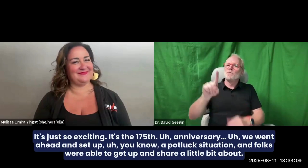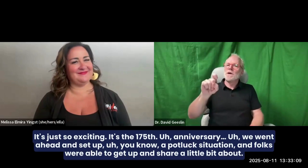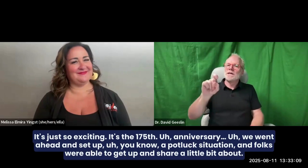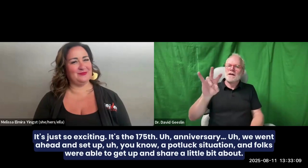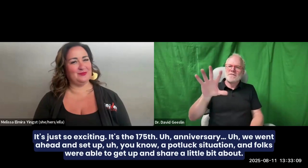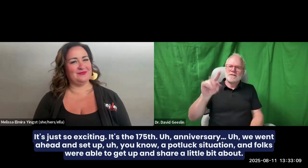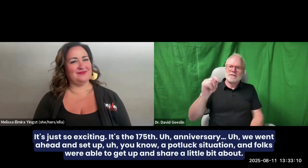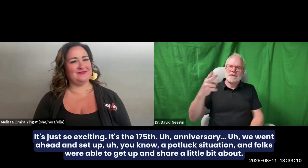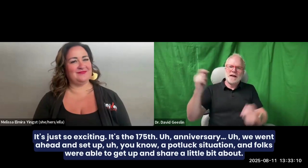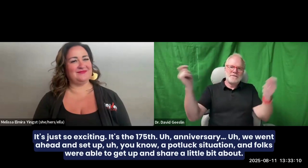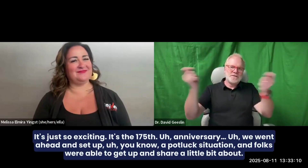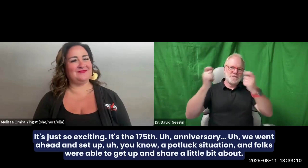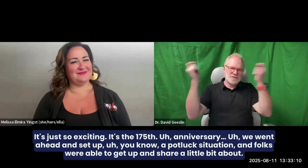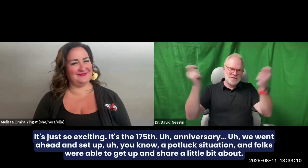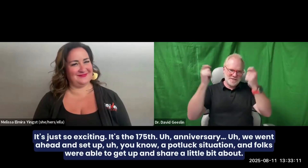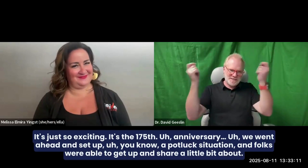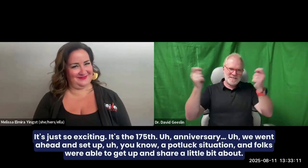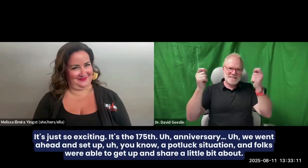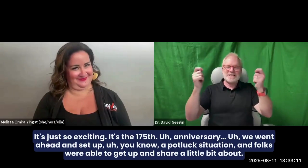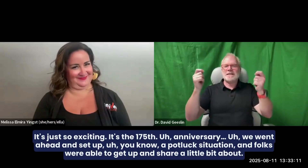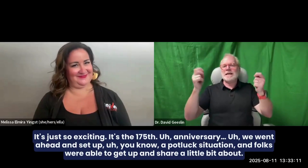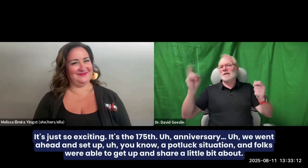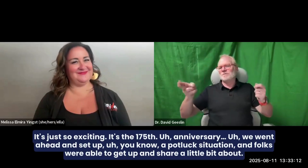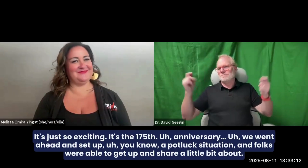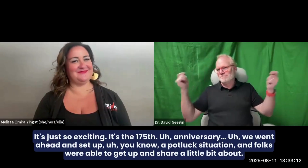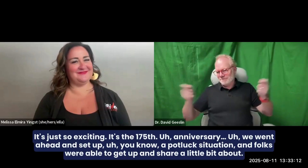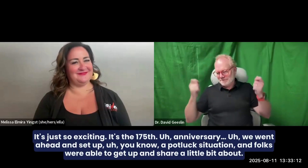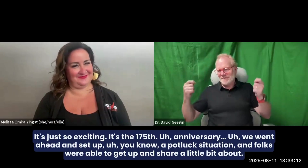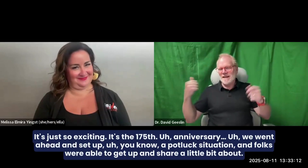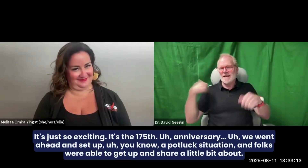it's just so exciting. It's the 175th